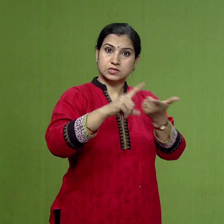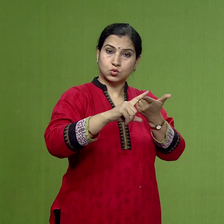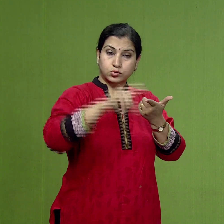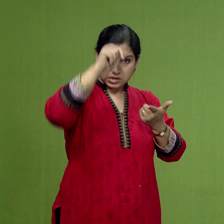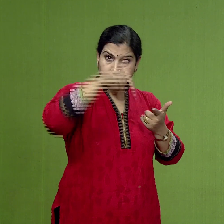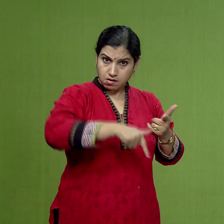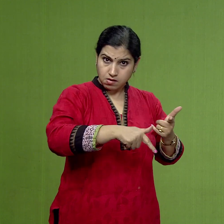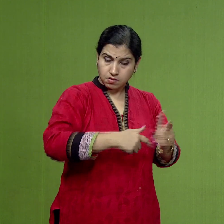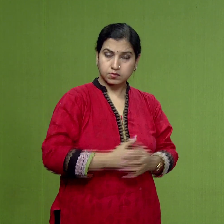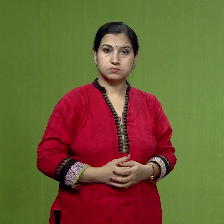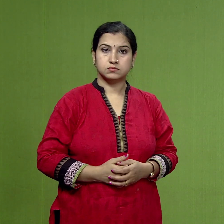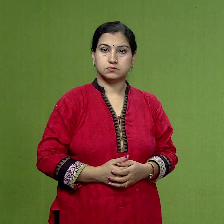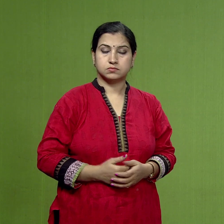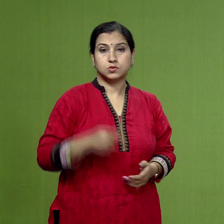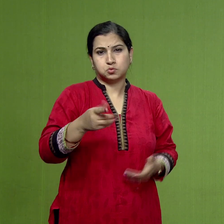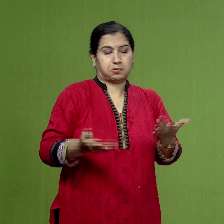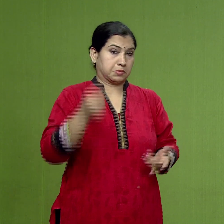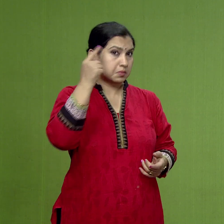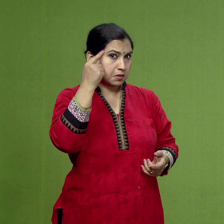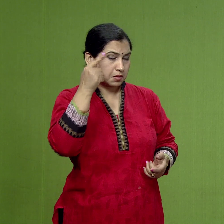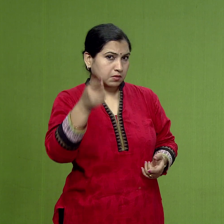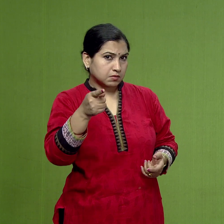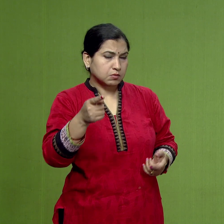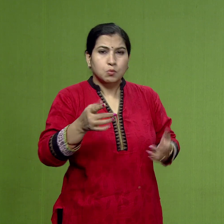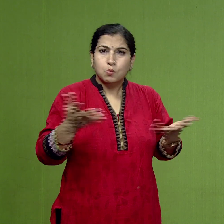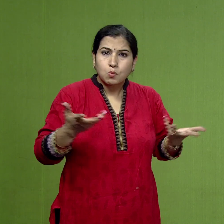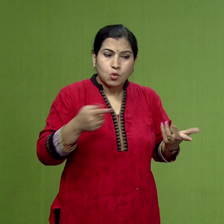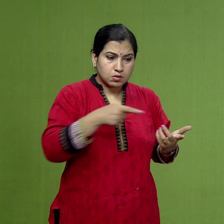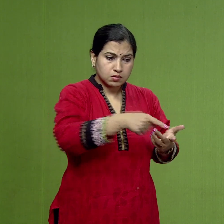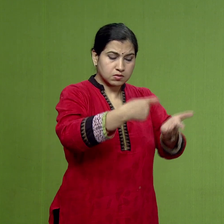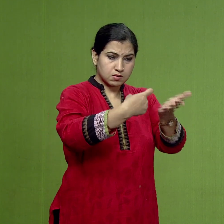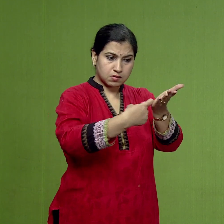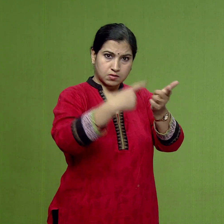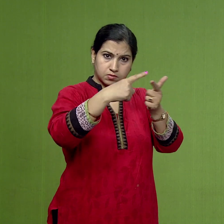You must be thinking here, what does resource mean?